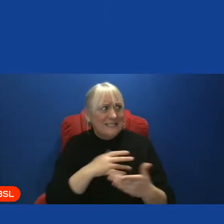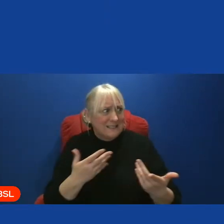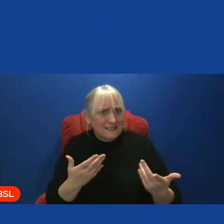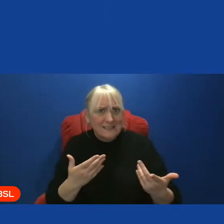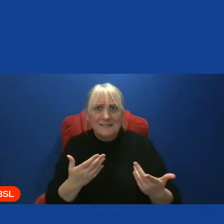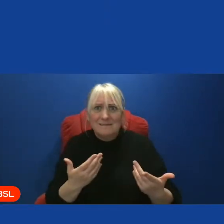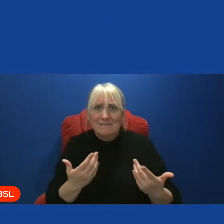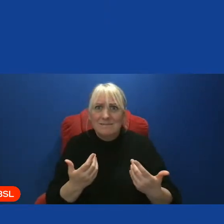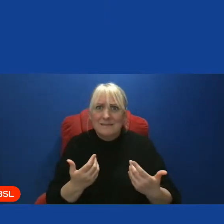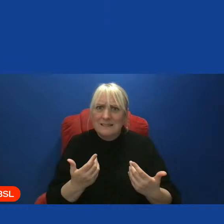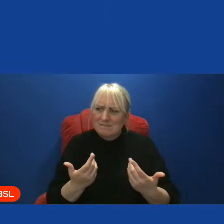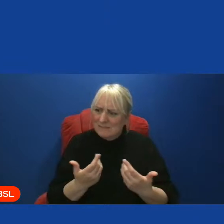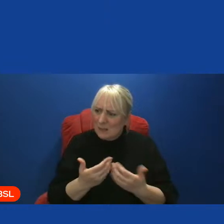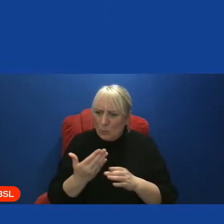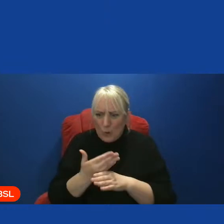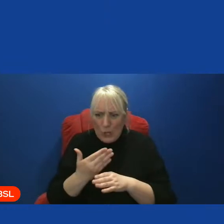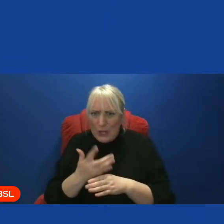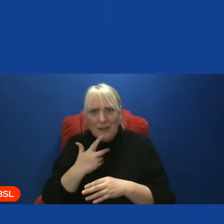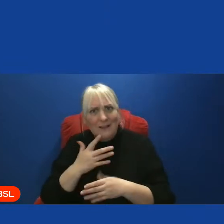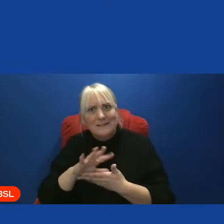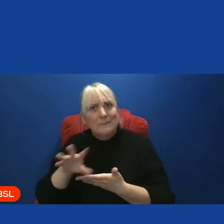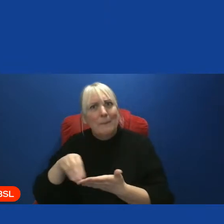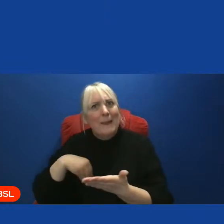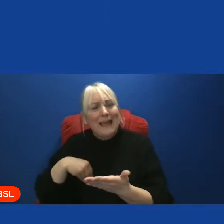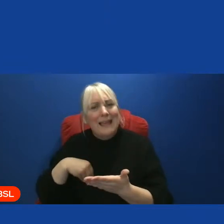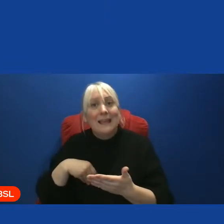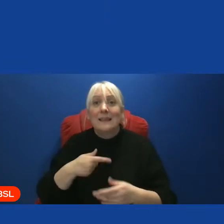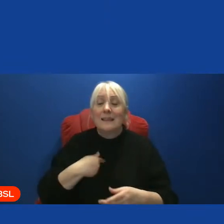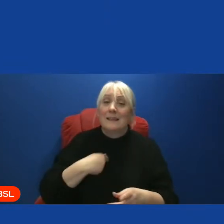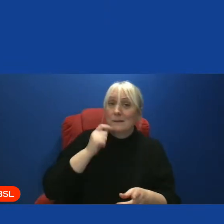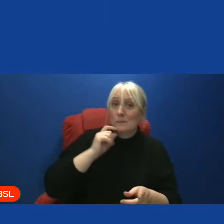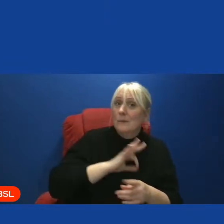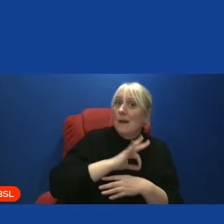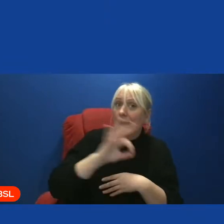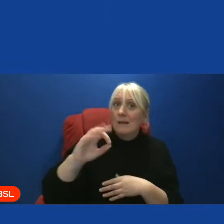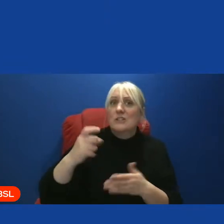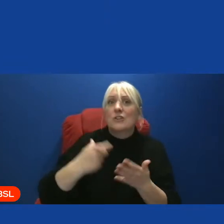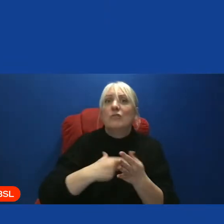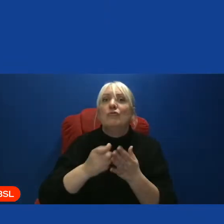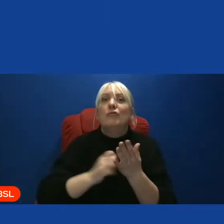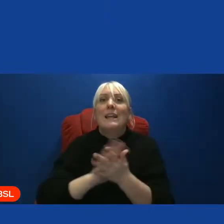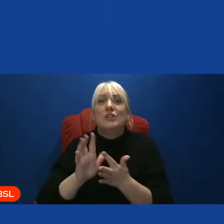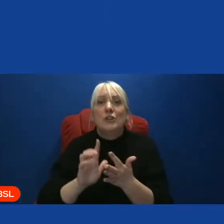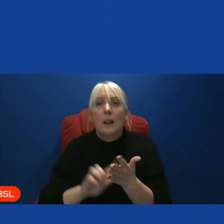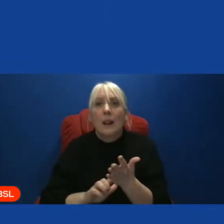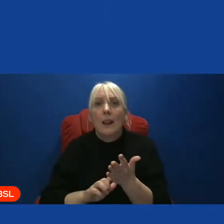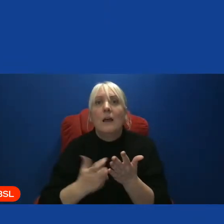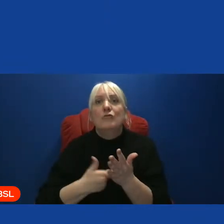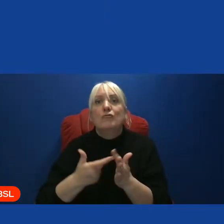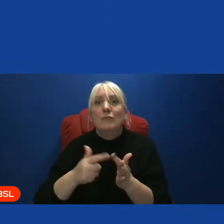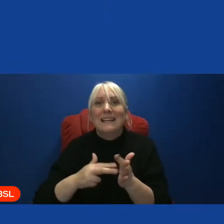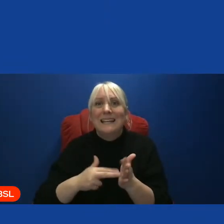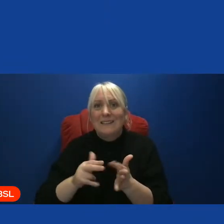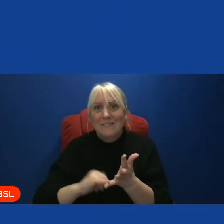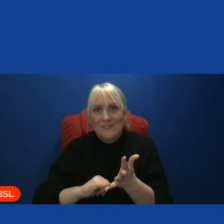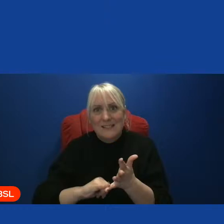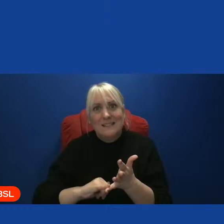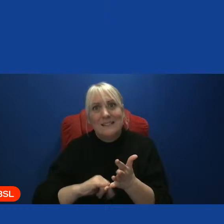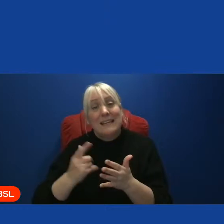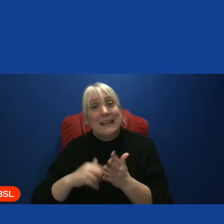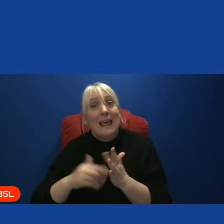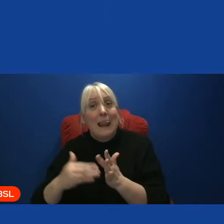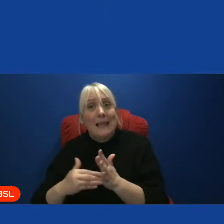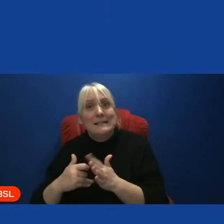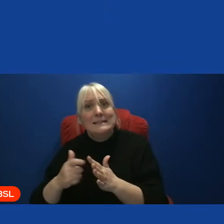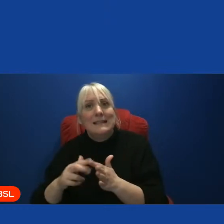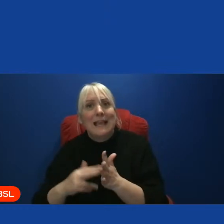we making work pay? That's a question I would be asking Rachel Reeves and Liz Kendall. How are we making work pay when those that are in